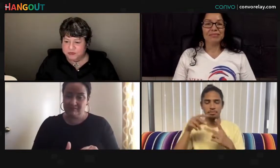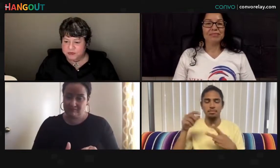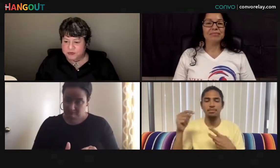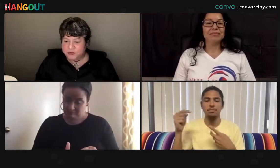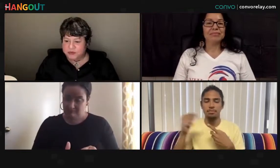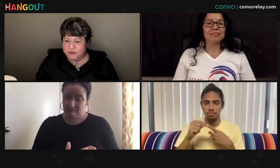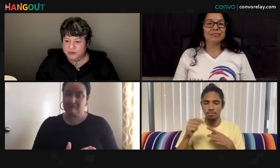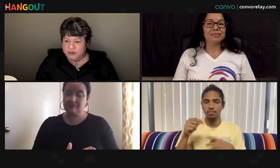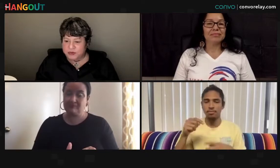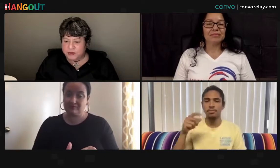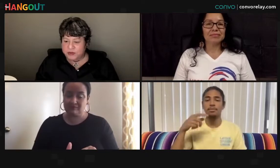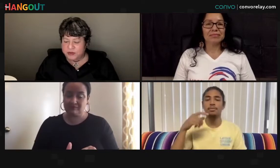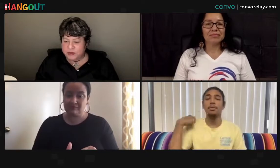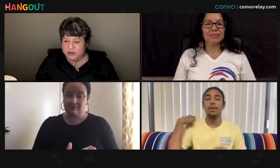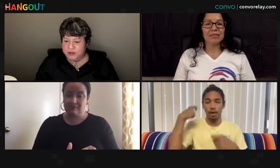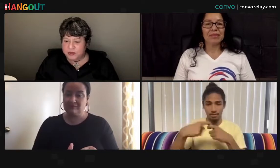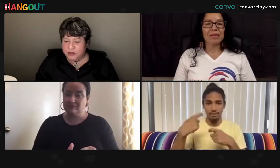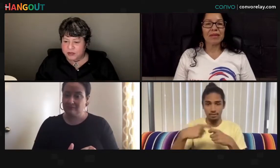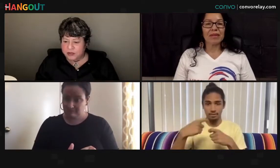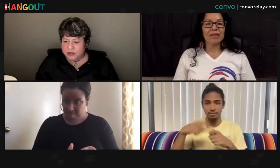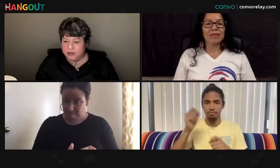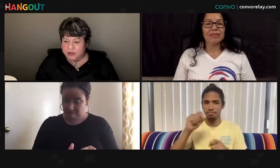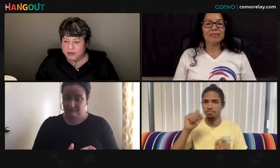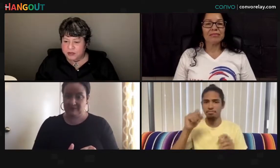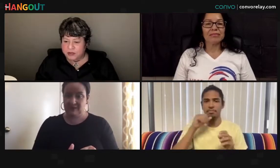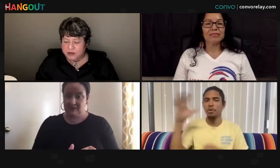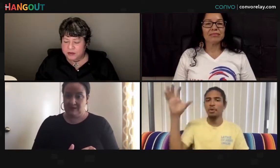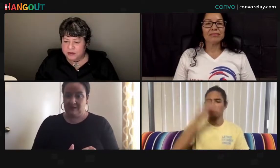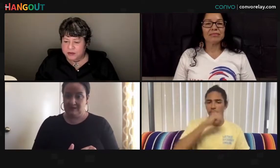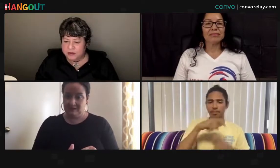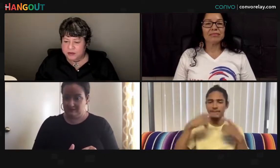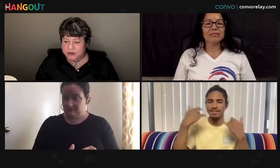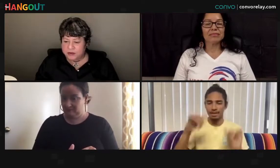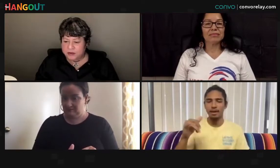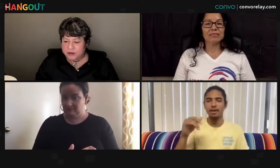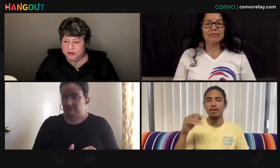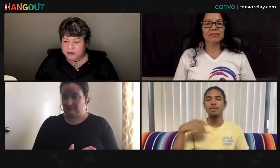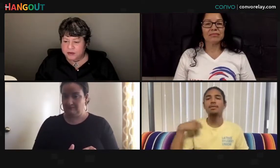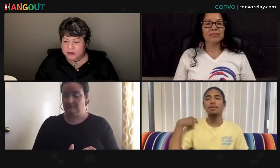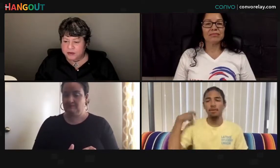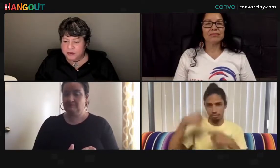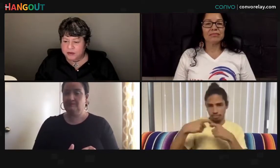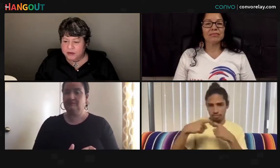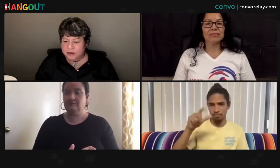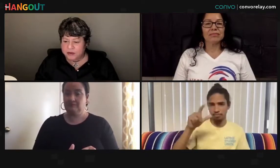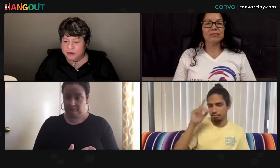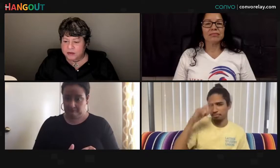This Go is ahead, Lesko. Celso. Also, yeah, so if absolutely. So if